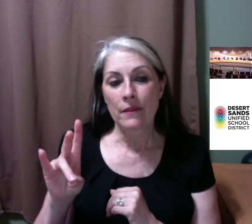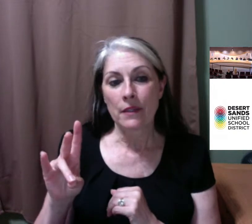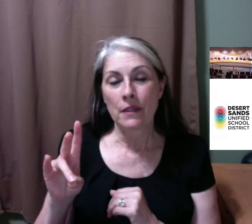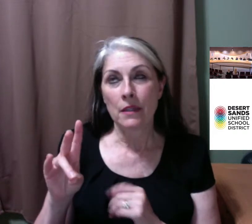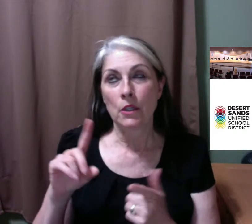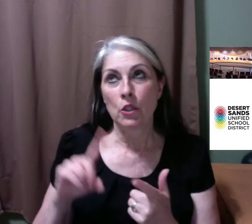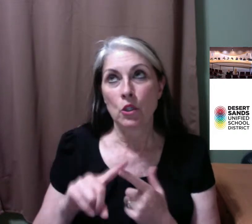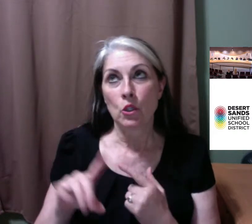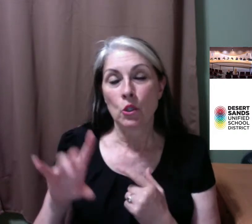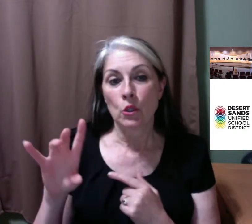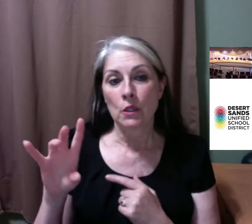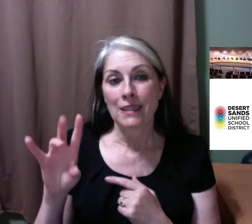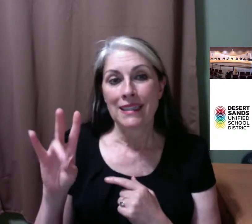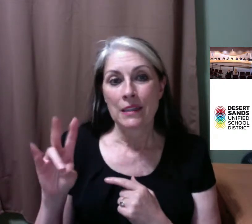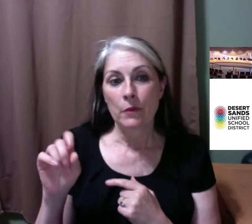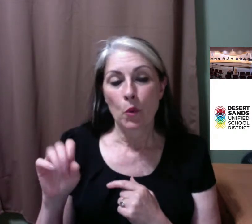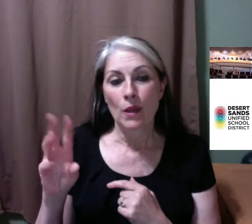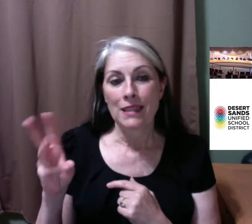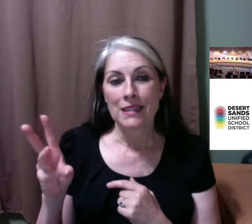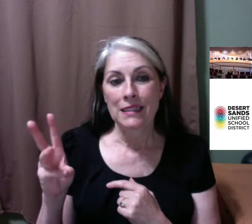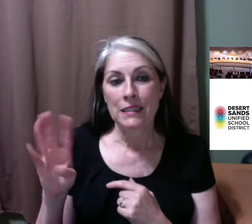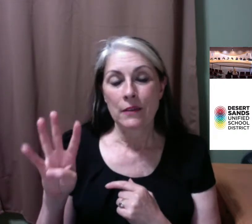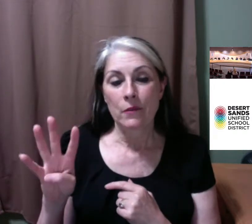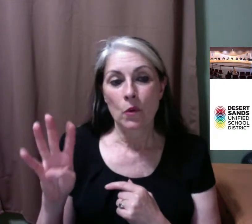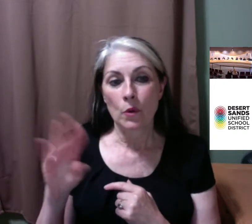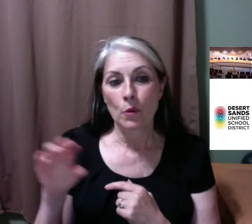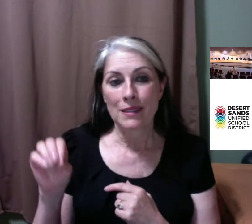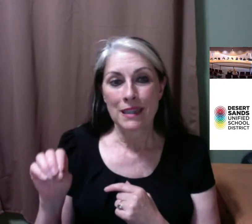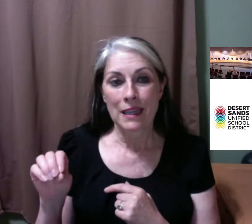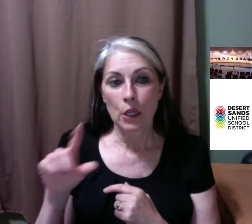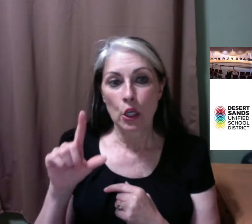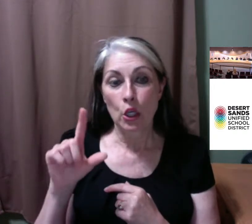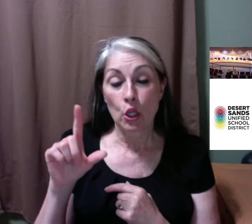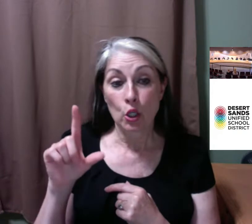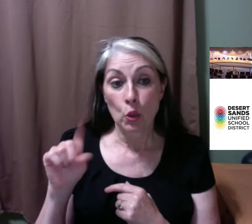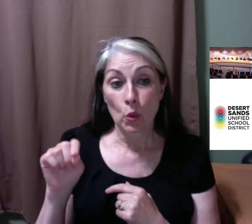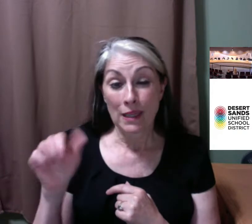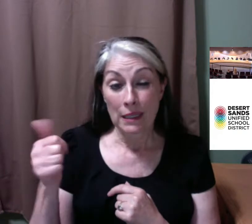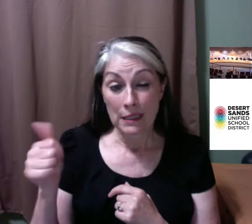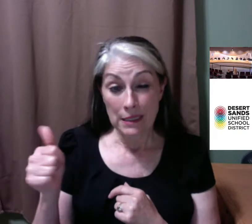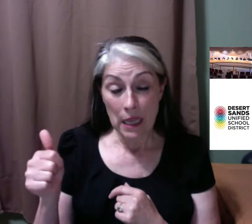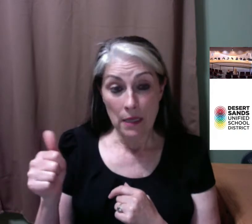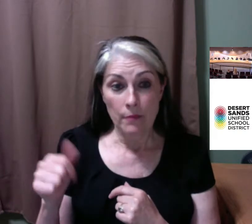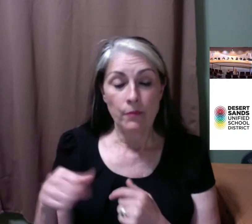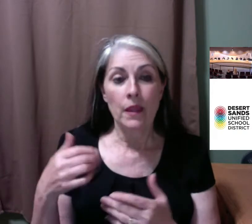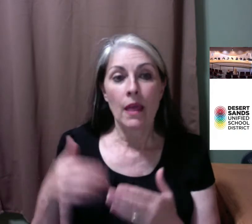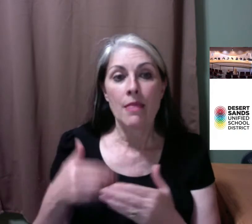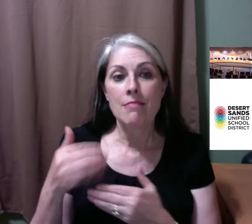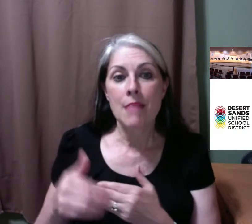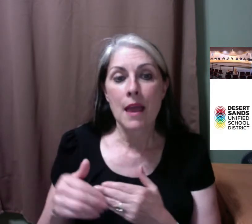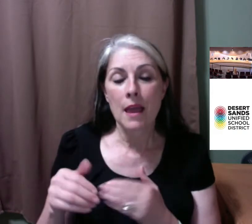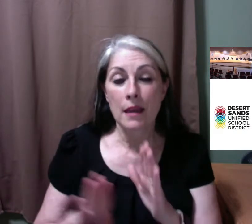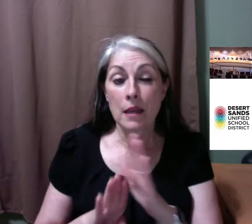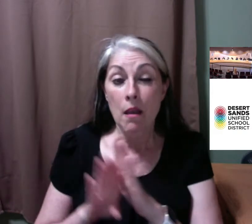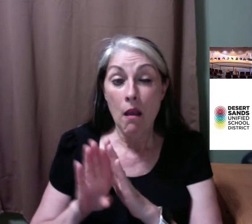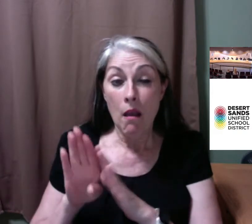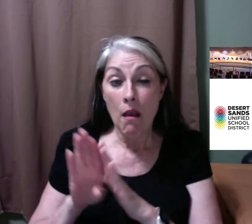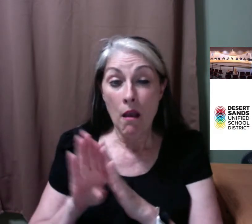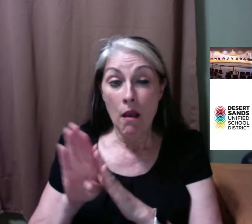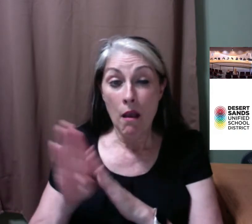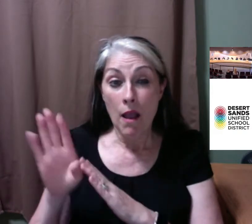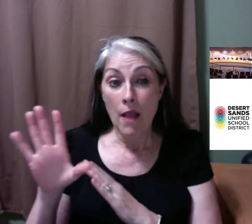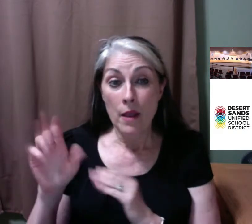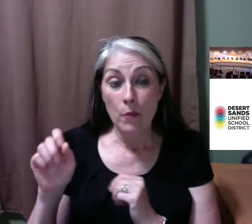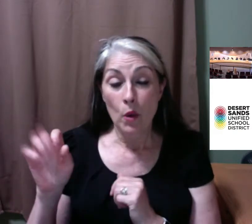negative 7.64% in 9-10. The next time the statutory COLA peaked over